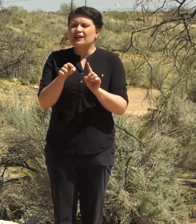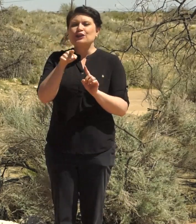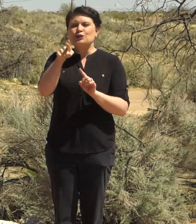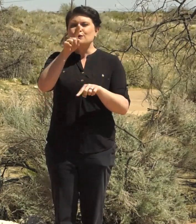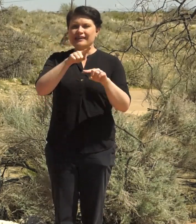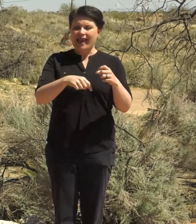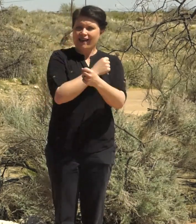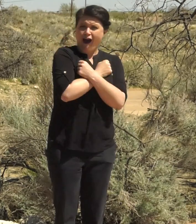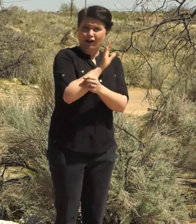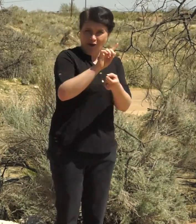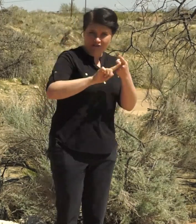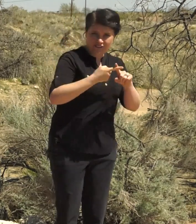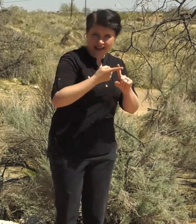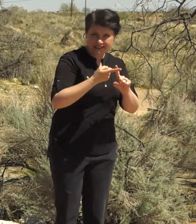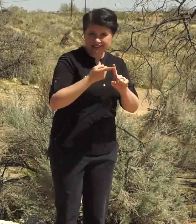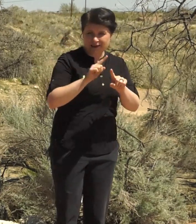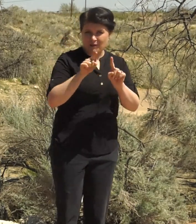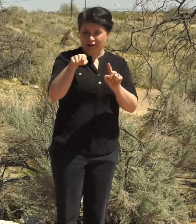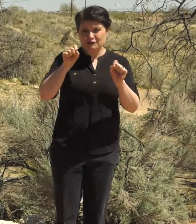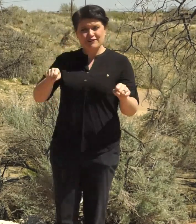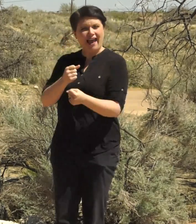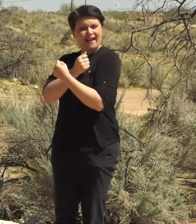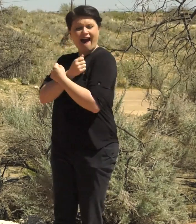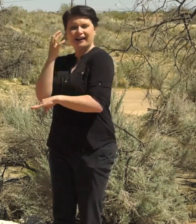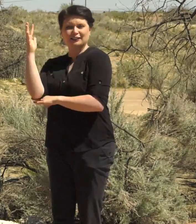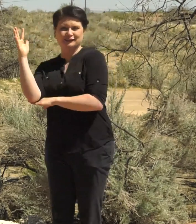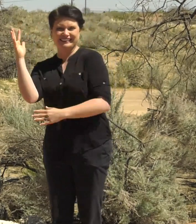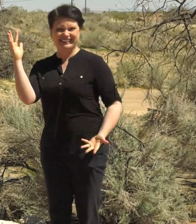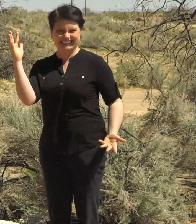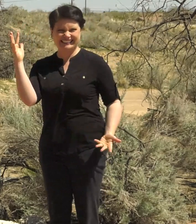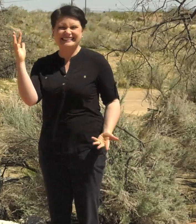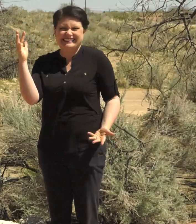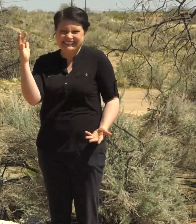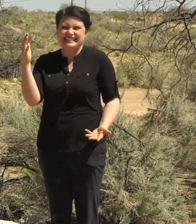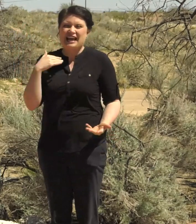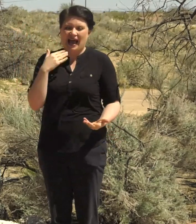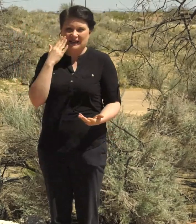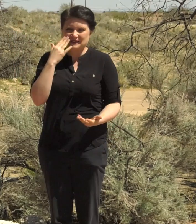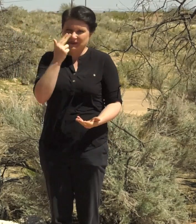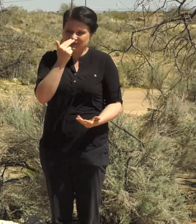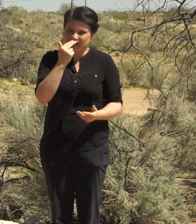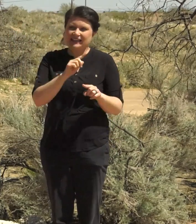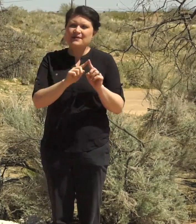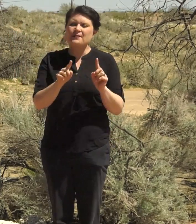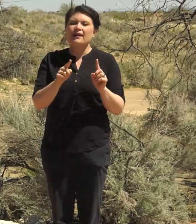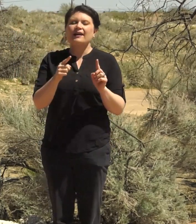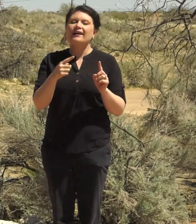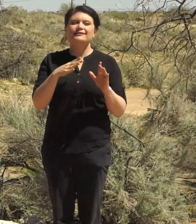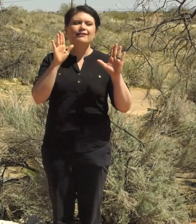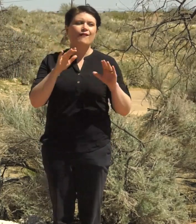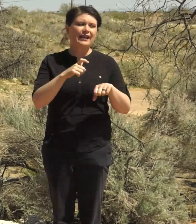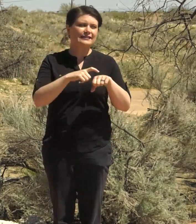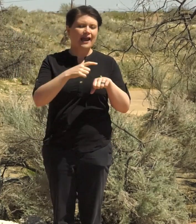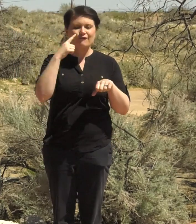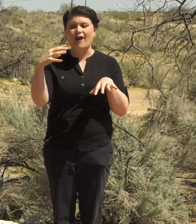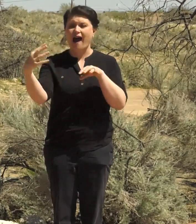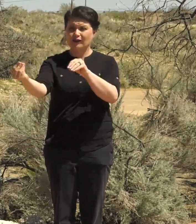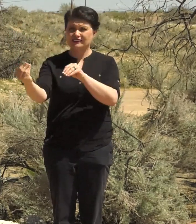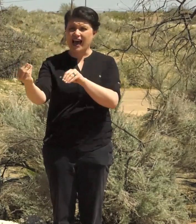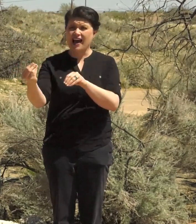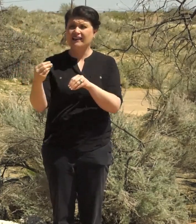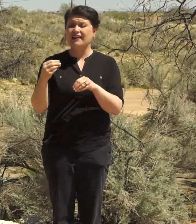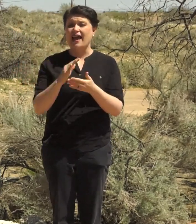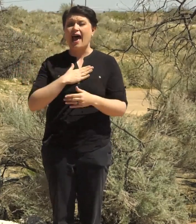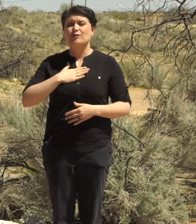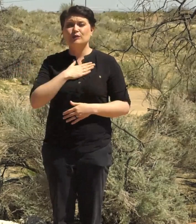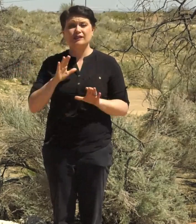a tree, as long as it's on a trail. Stay on the trails. But as we said, it's a great time to get outside. Please help do your part so we